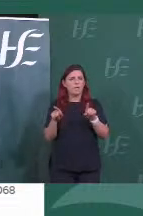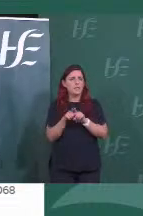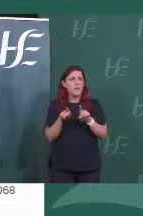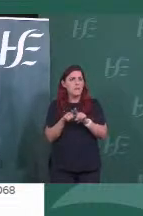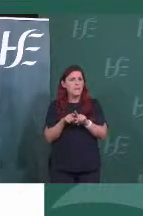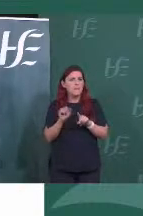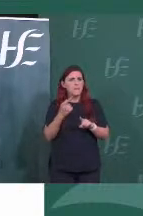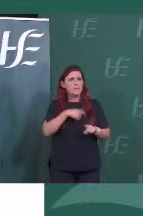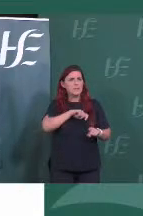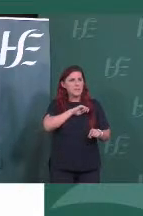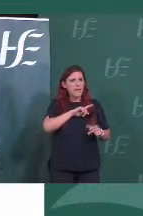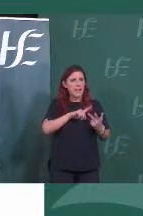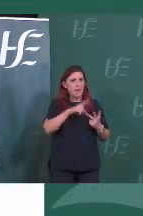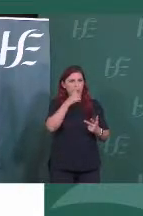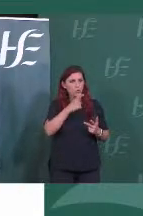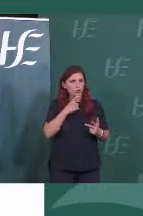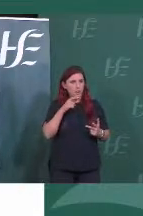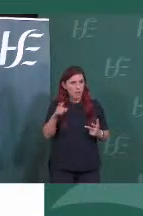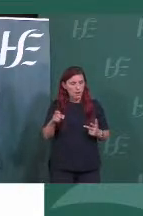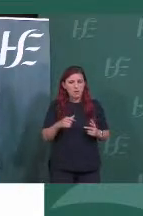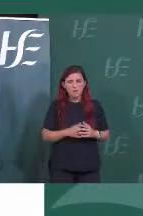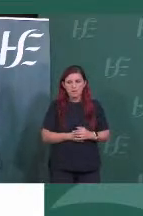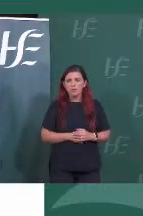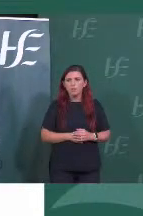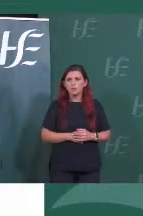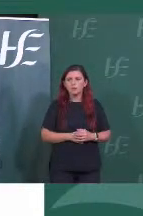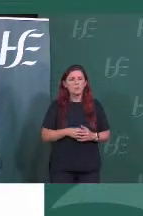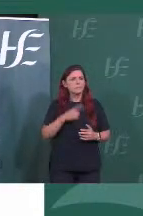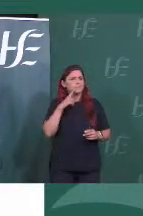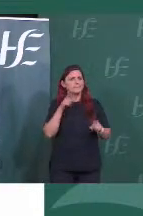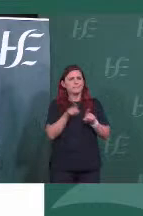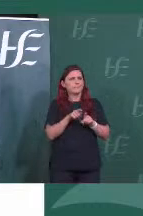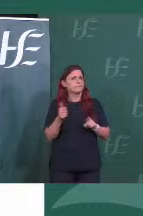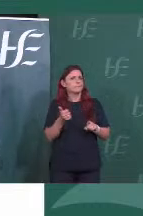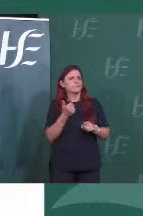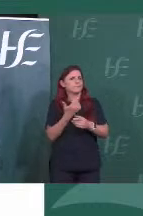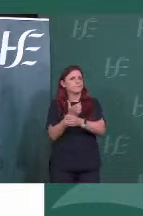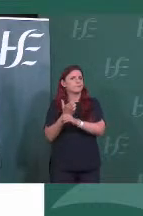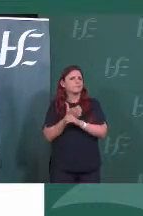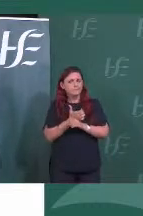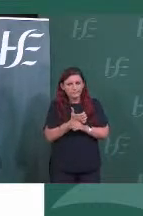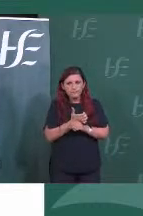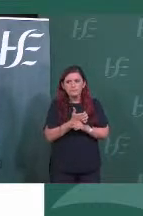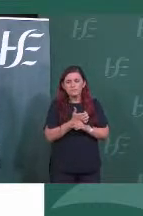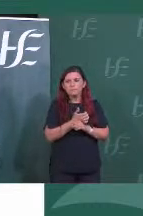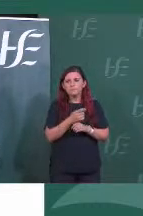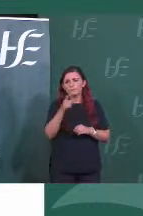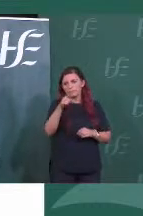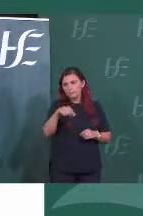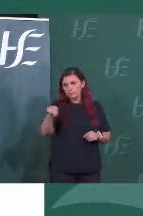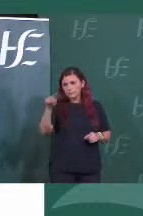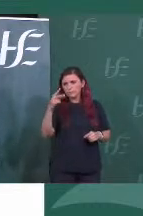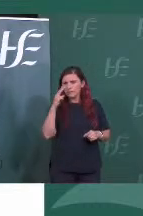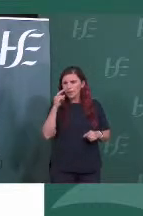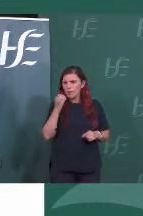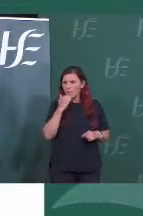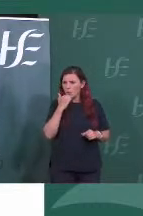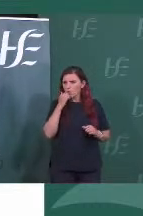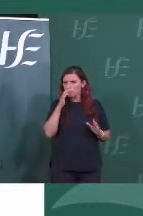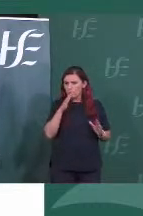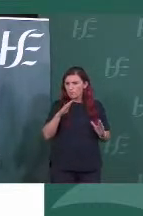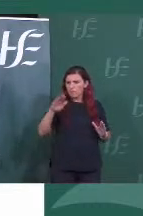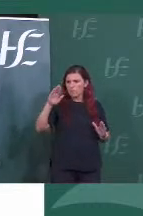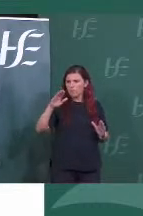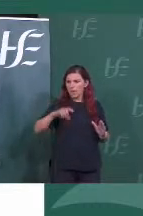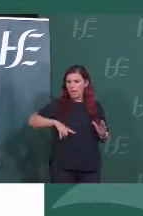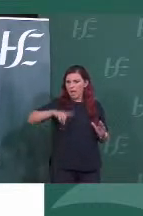Spain and Portugal. And within any country, of course, there's remarkable volatility too. And here we see the dramatically high